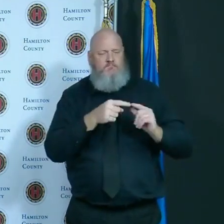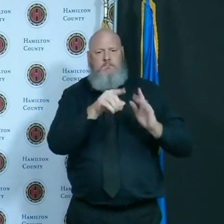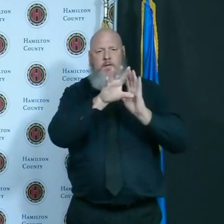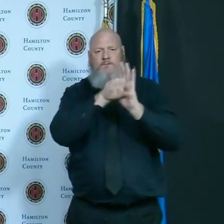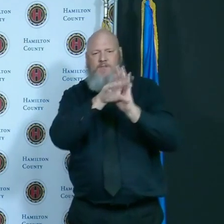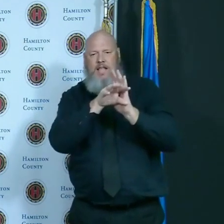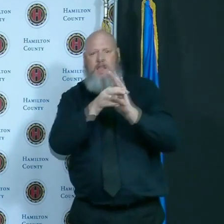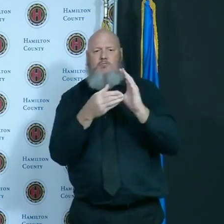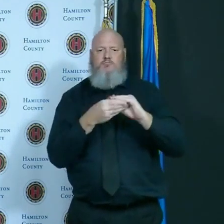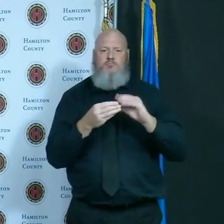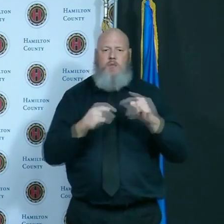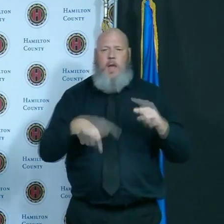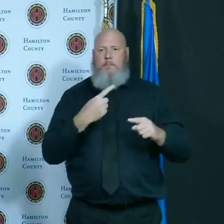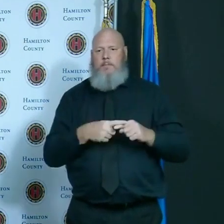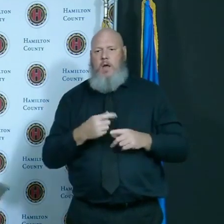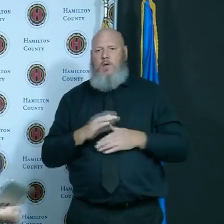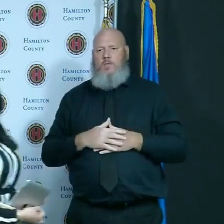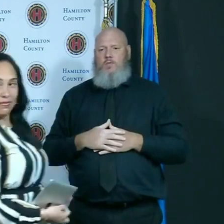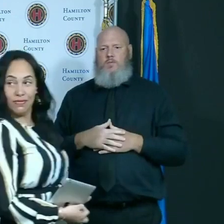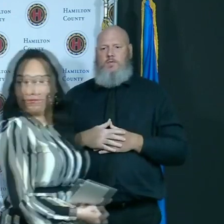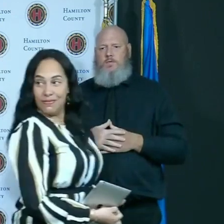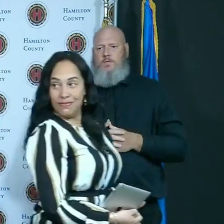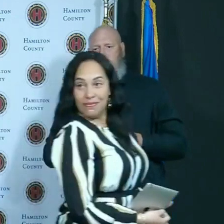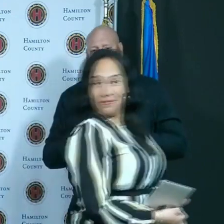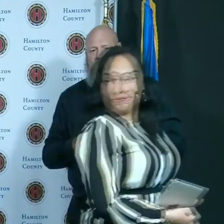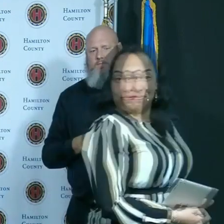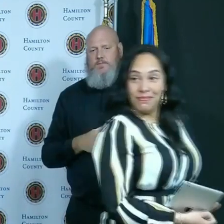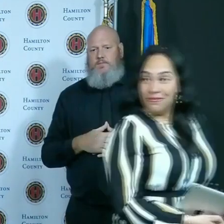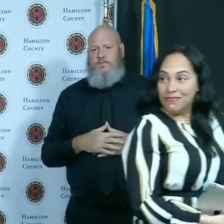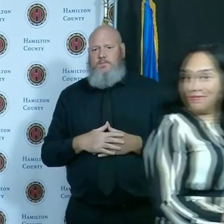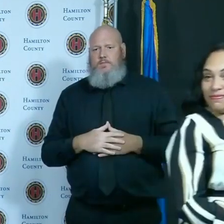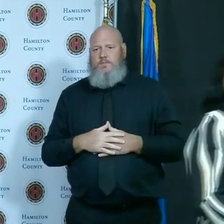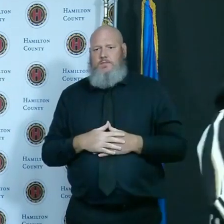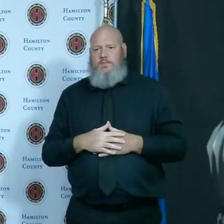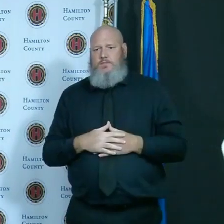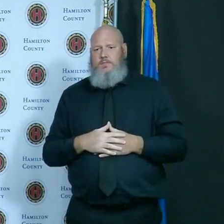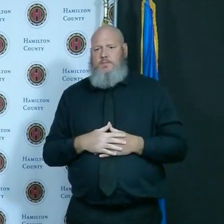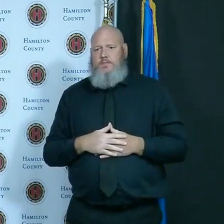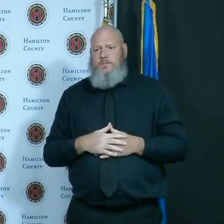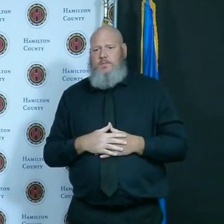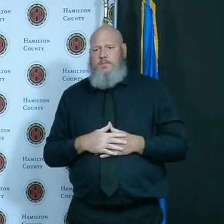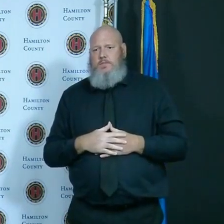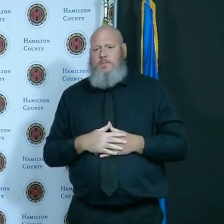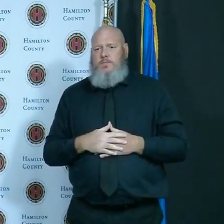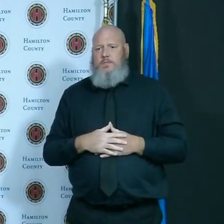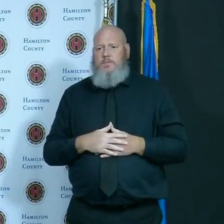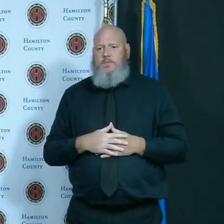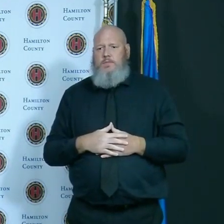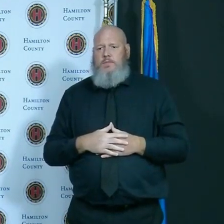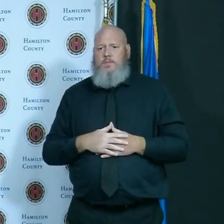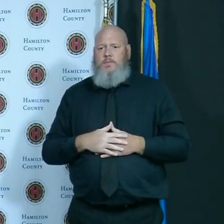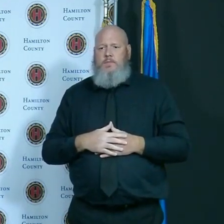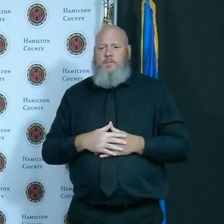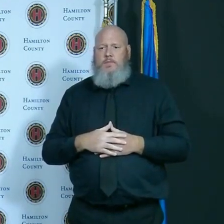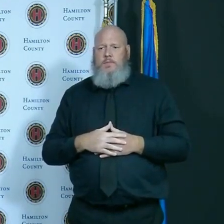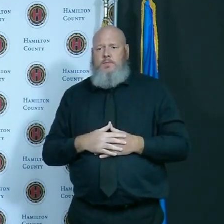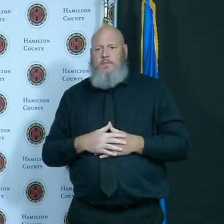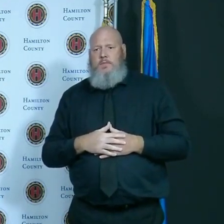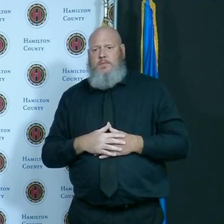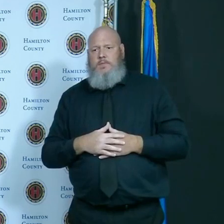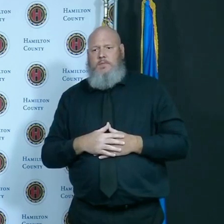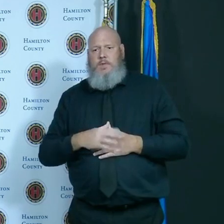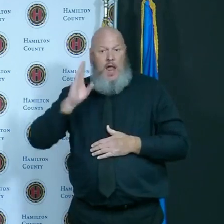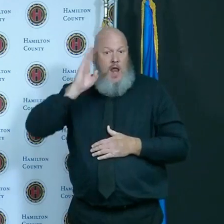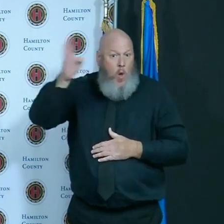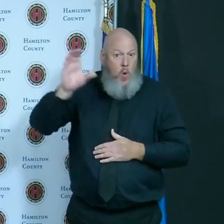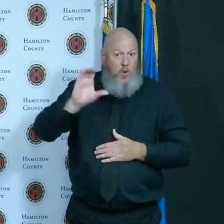Hello, Cincinnati. Delano DeShields here, first base coach for your Reds. We're facing one of our toughest opponents yet, and it's one that we can't even see. It's